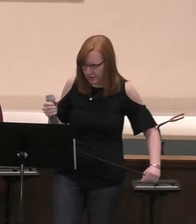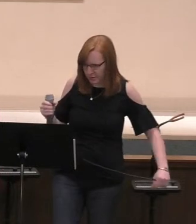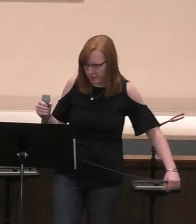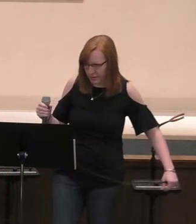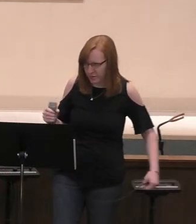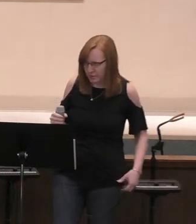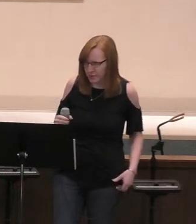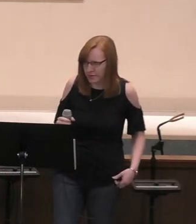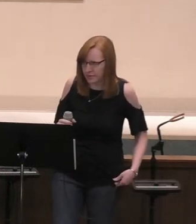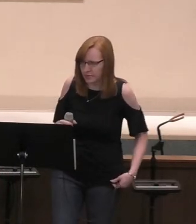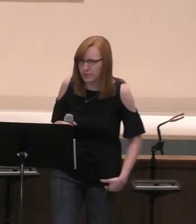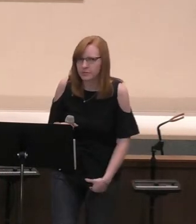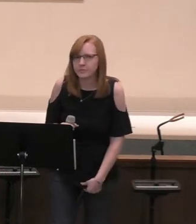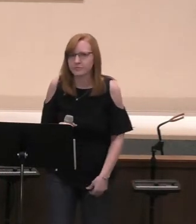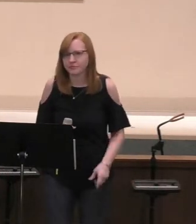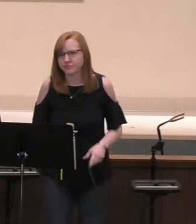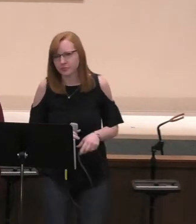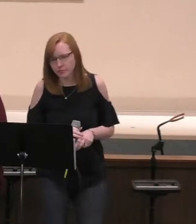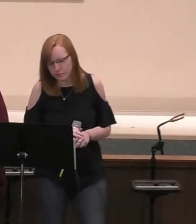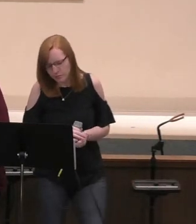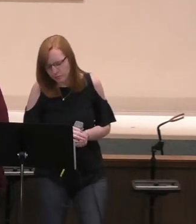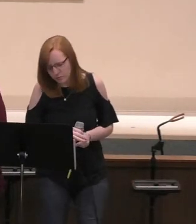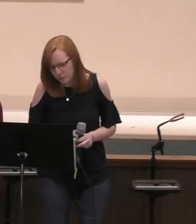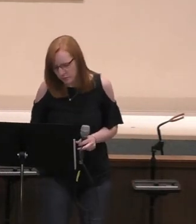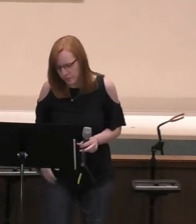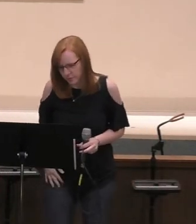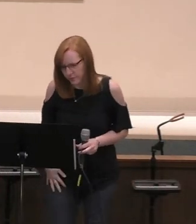stand? Psalm 113.